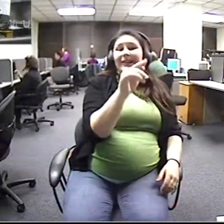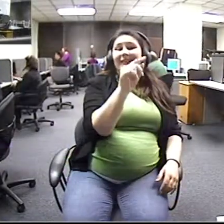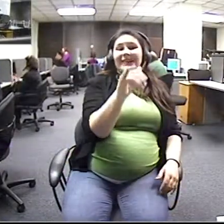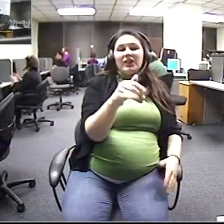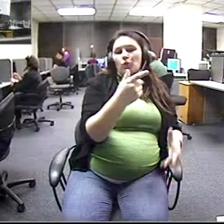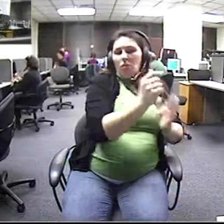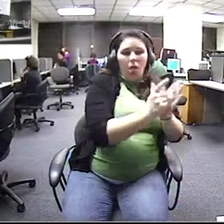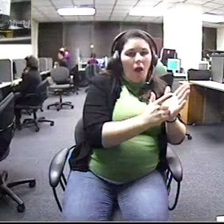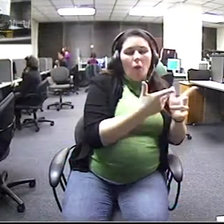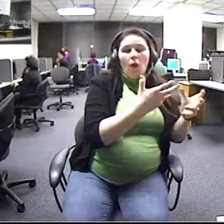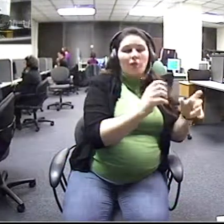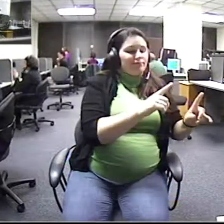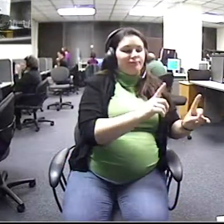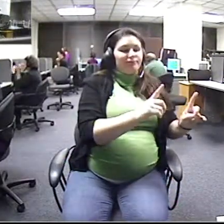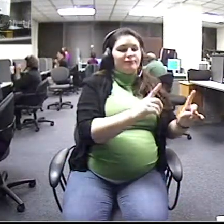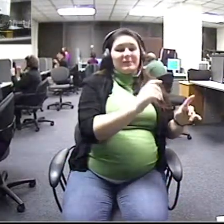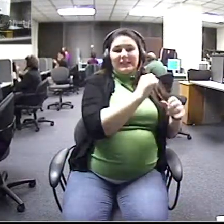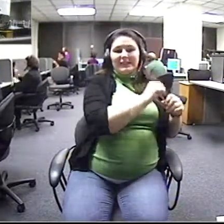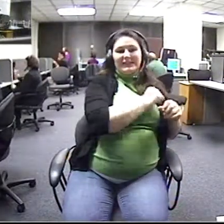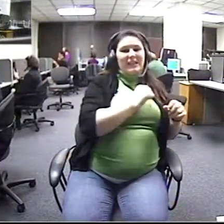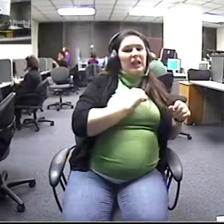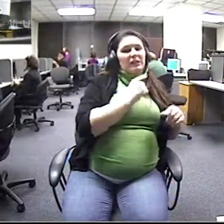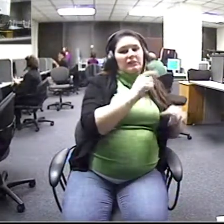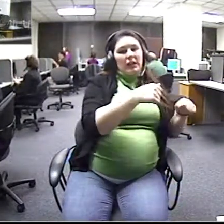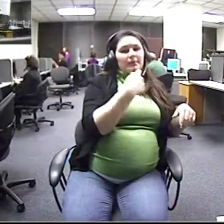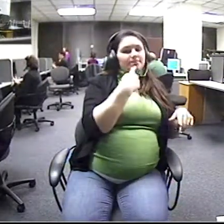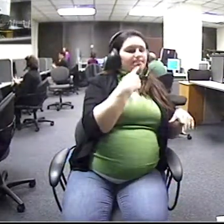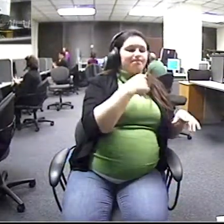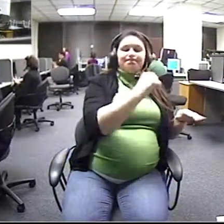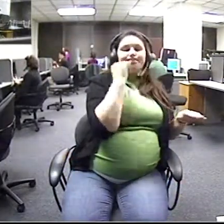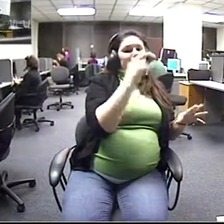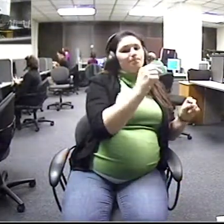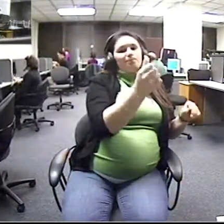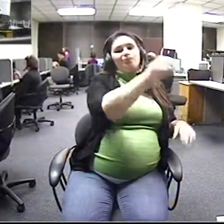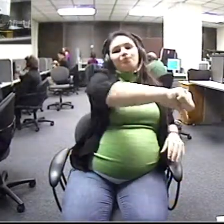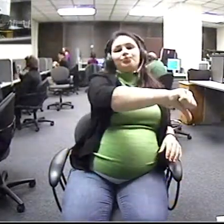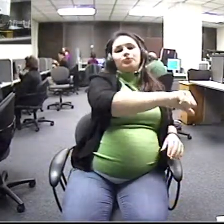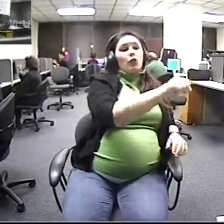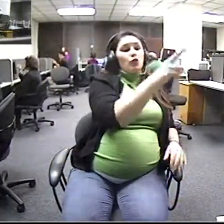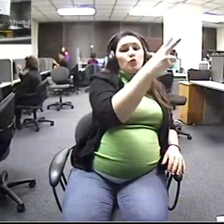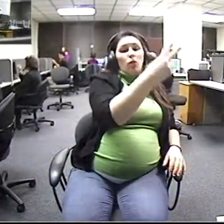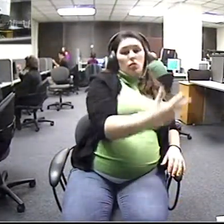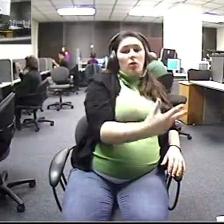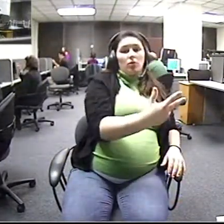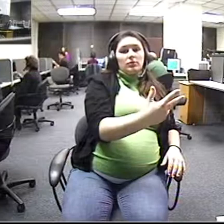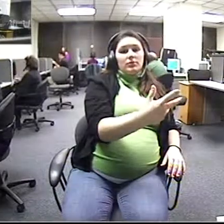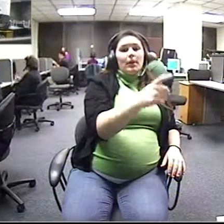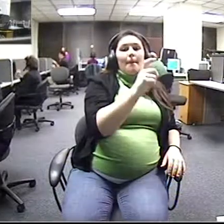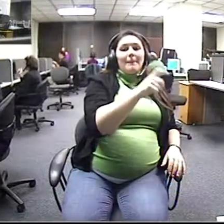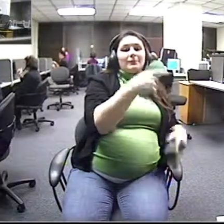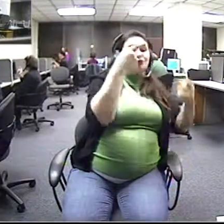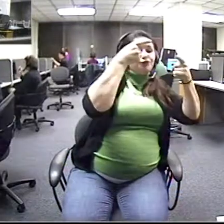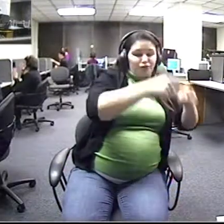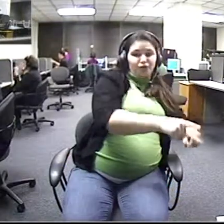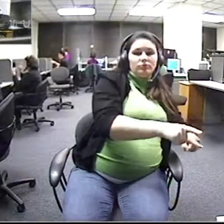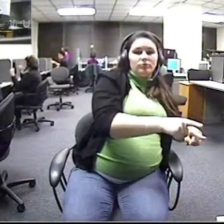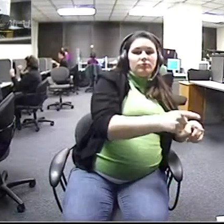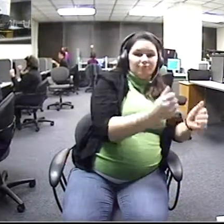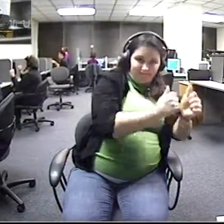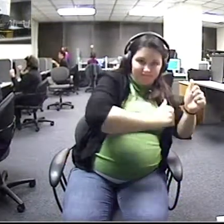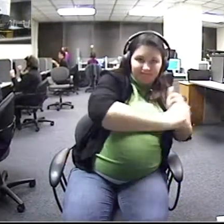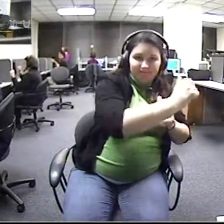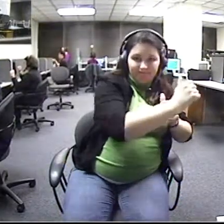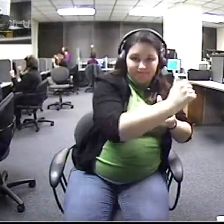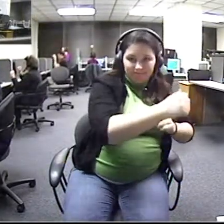vote of the Senate is required to ratify a treaty. It can reject presidential appointments by majority vote.